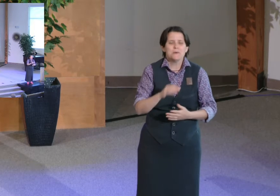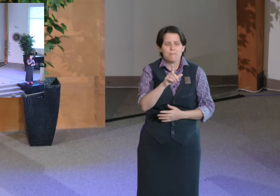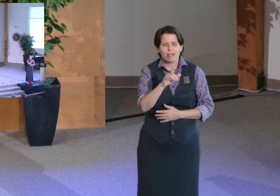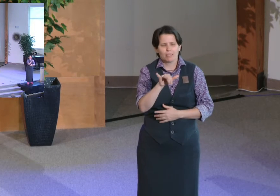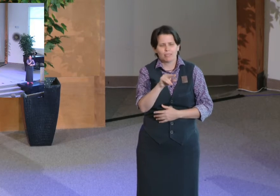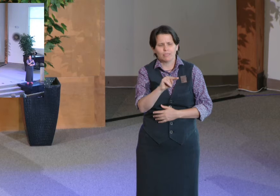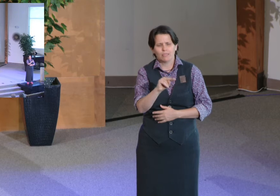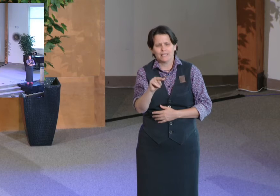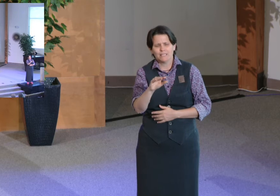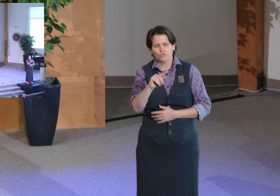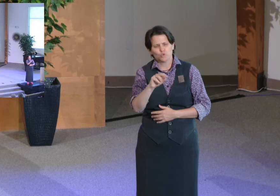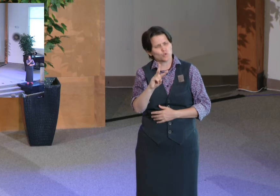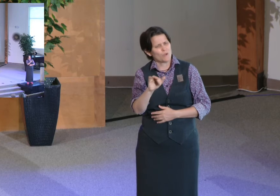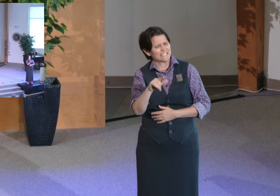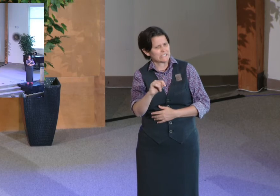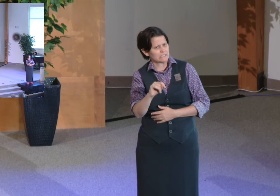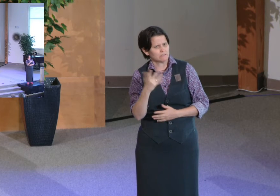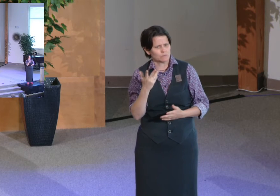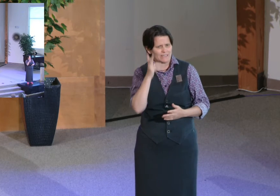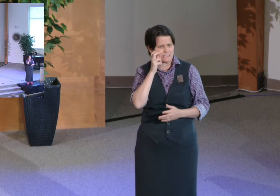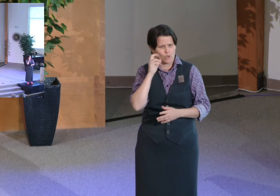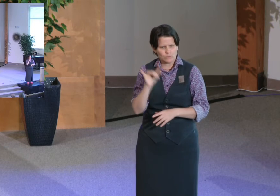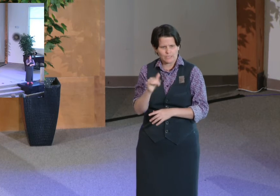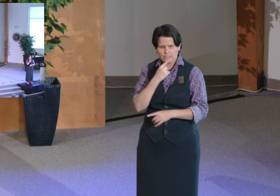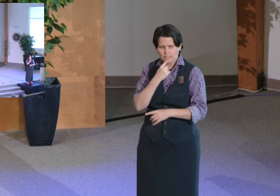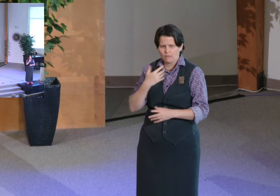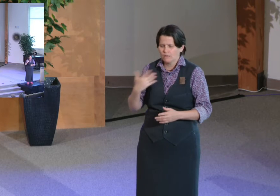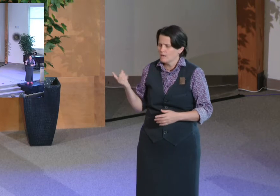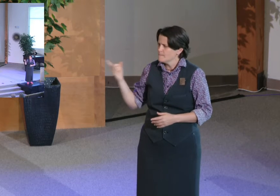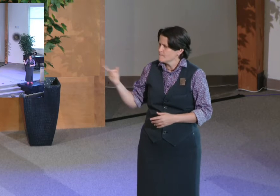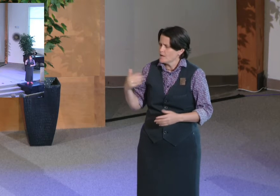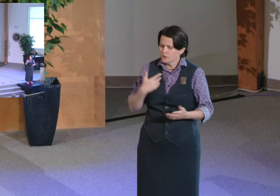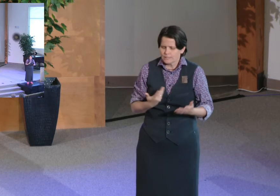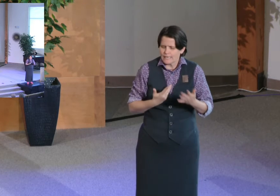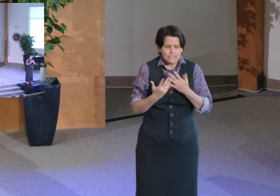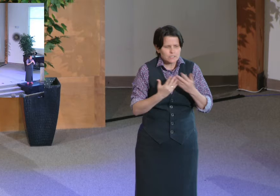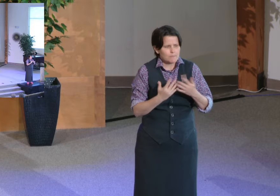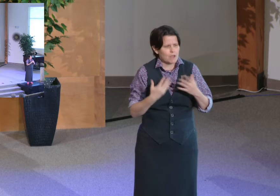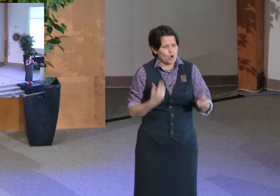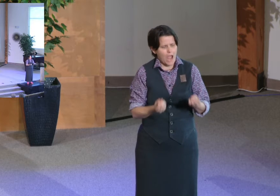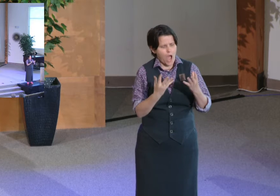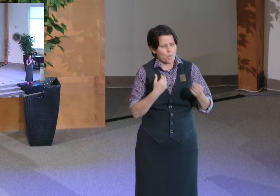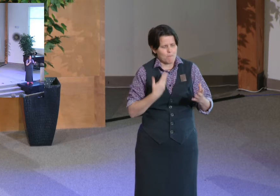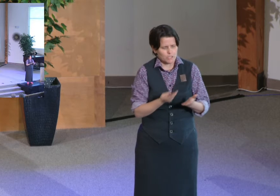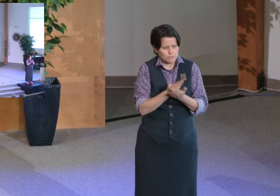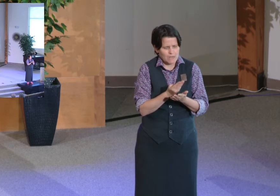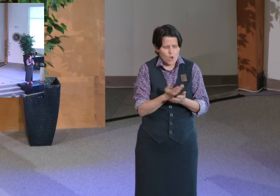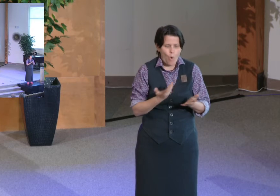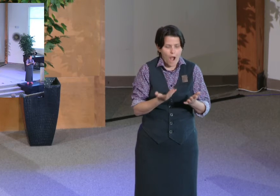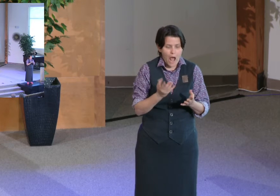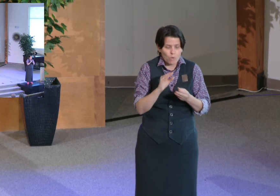much or how little money we have flowing through our lives, we can use our money in a way that affirms